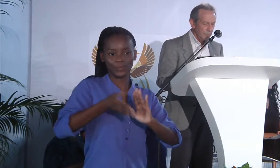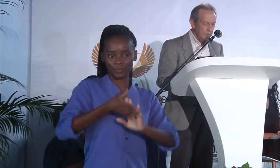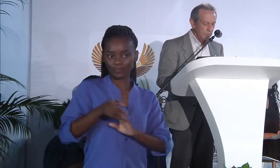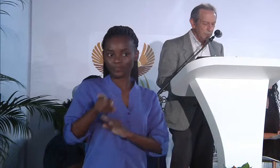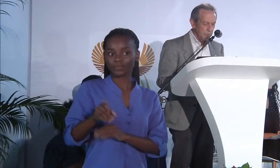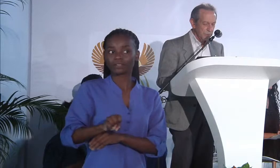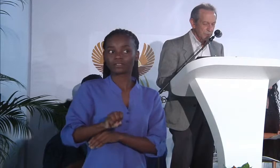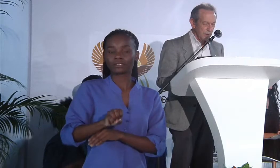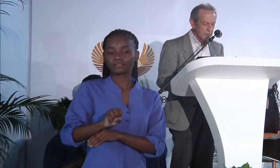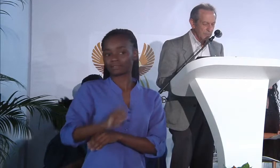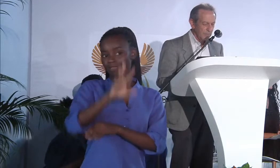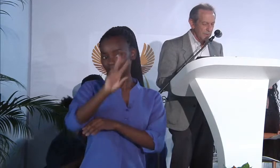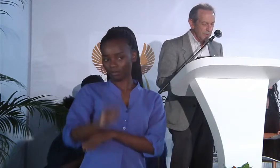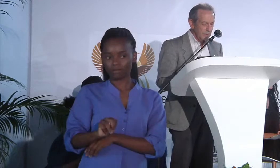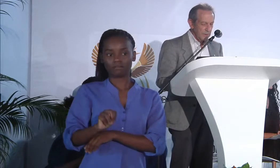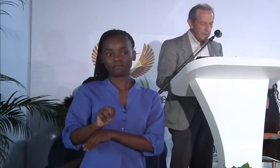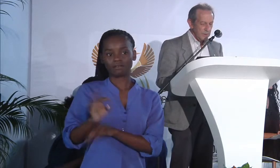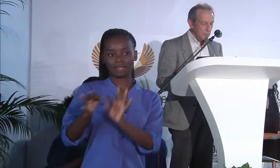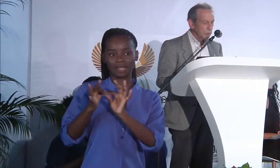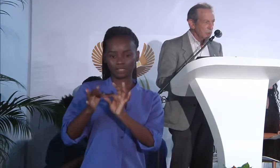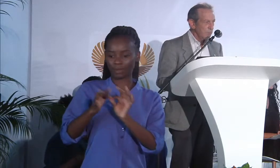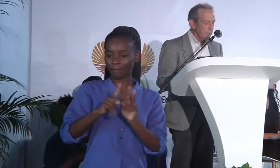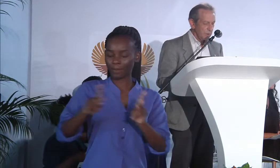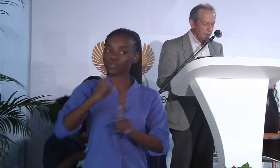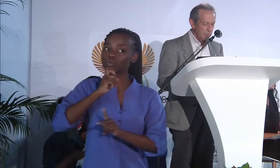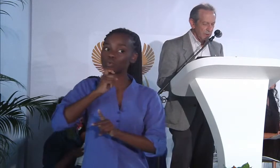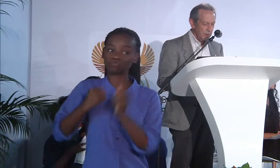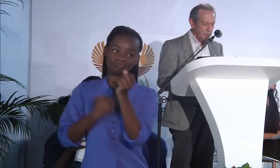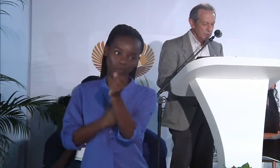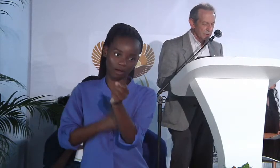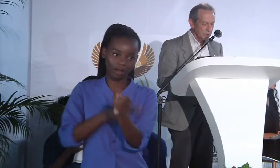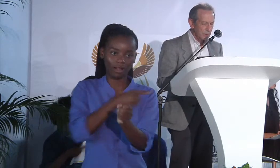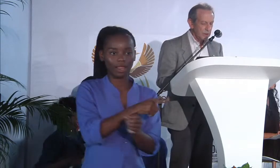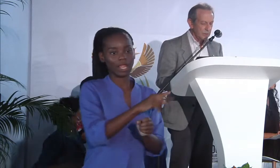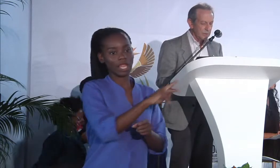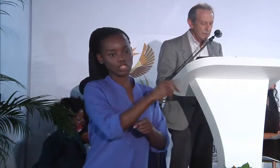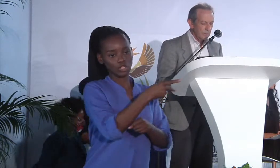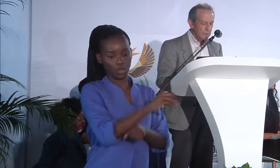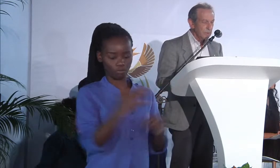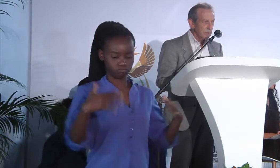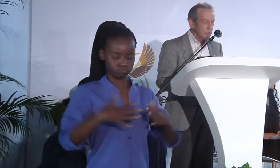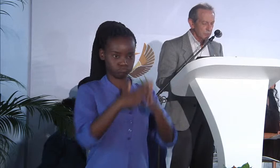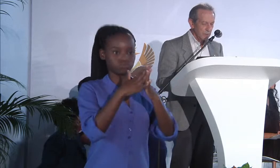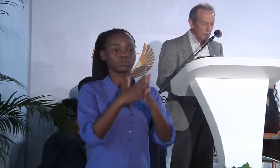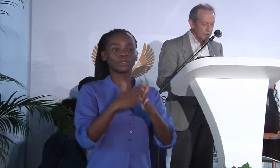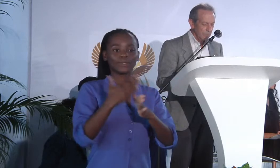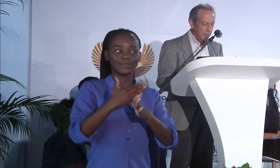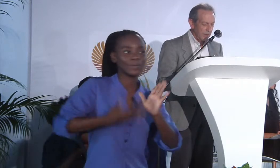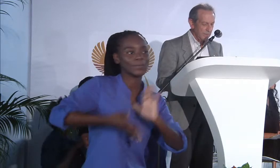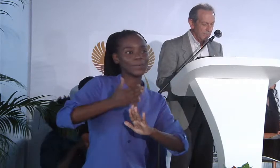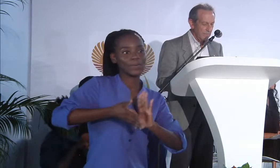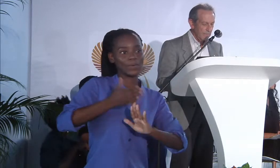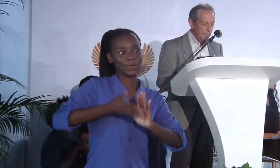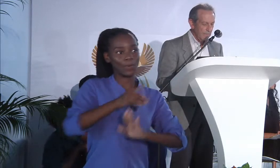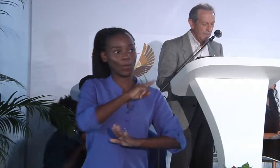for People Who Use Drugs in order to implement recommendations contained in the National Drug Master